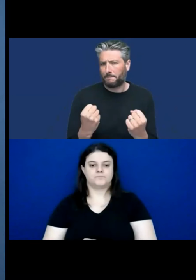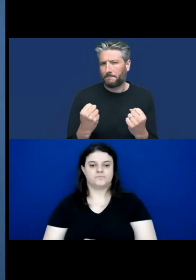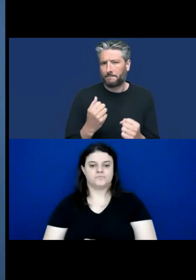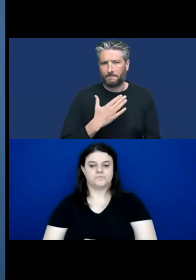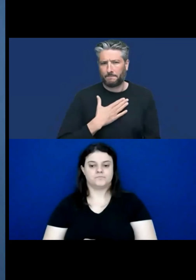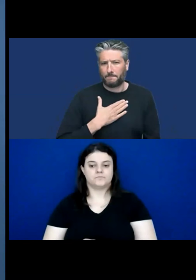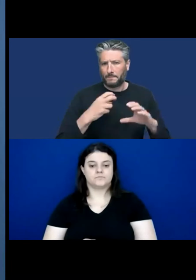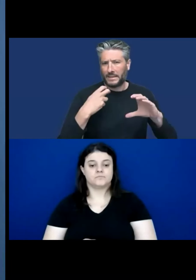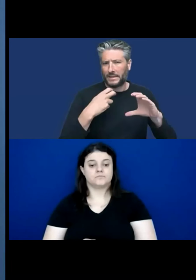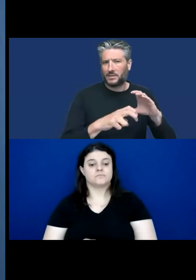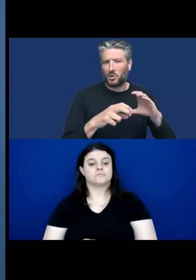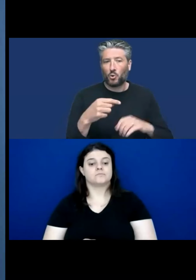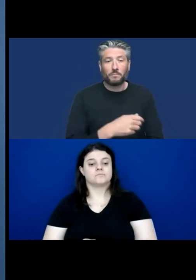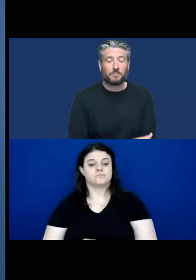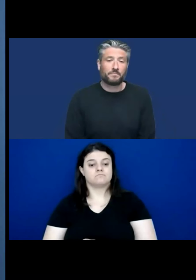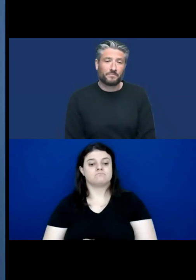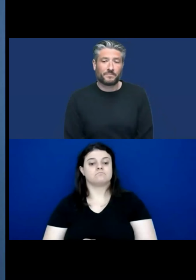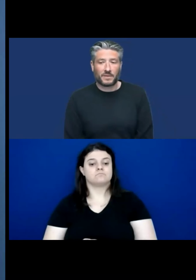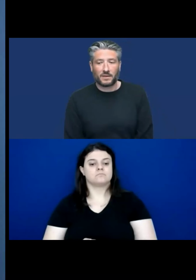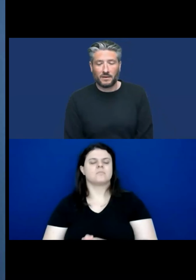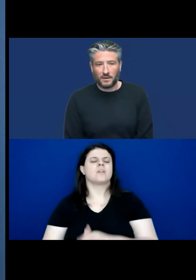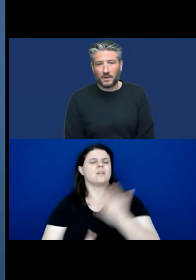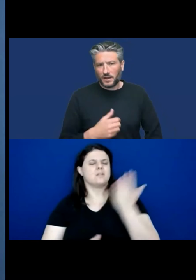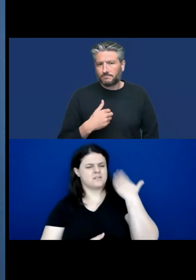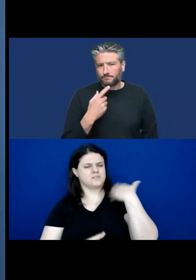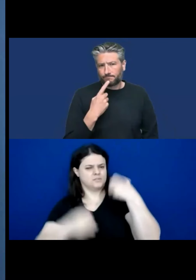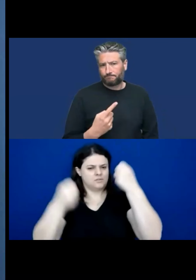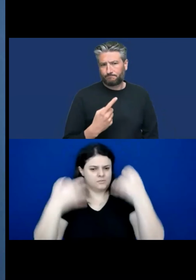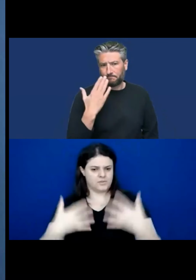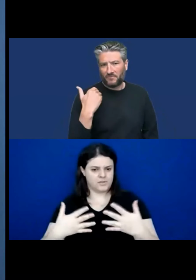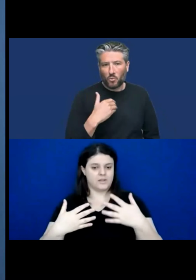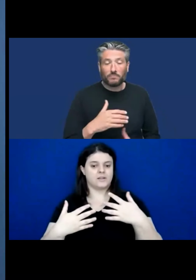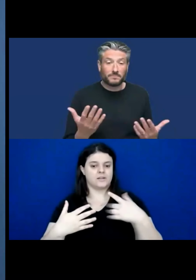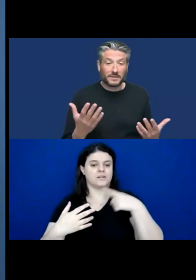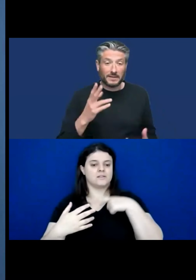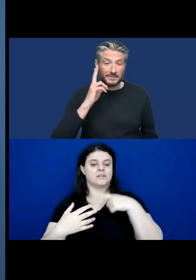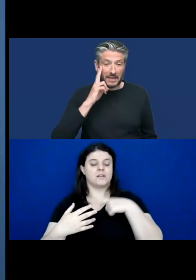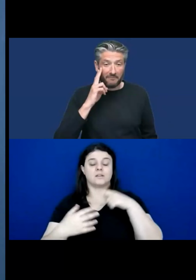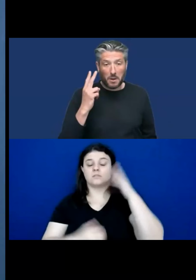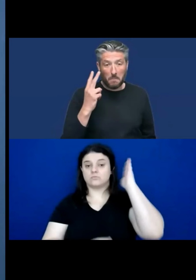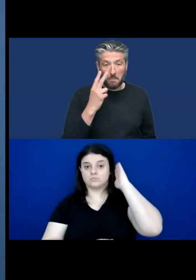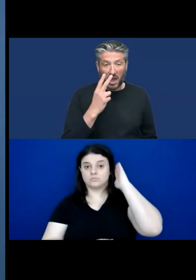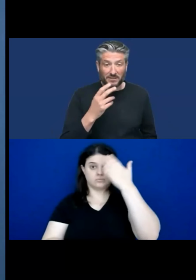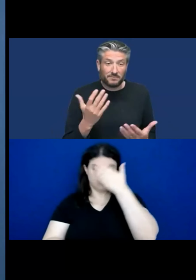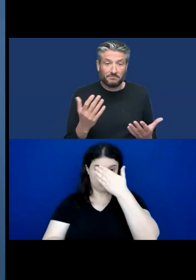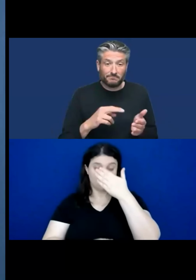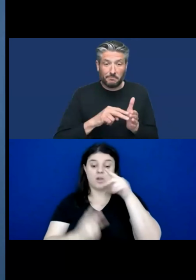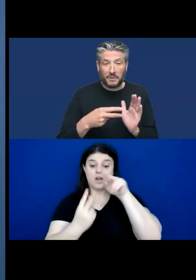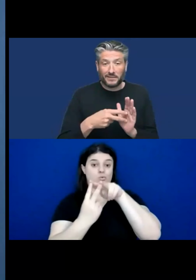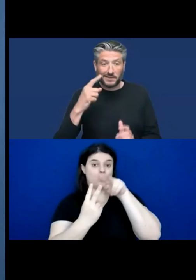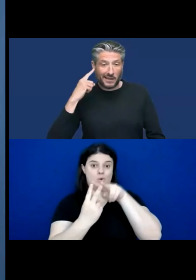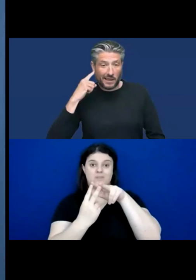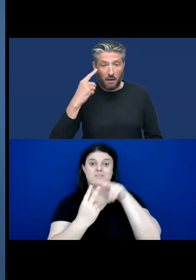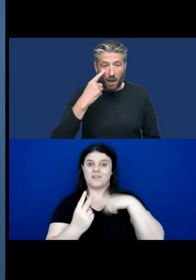I have already said that deafblindness is a double sensory impairment, and what's common for all deafblind